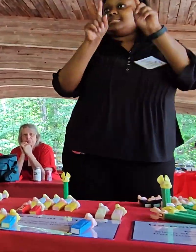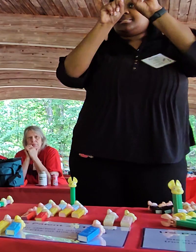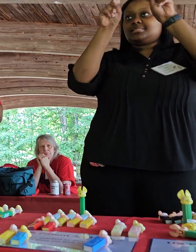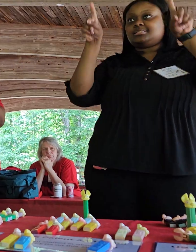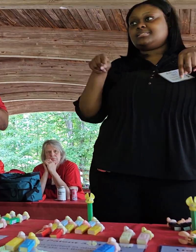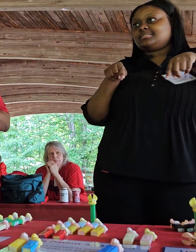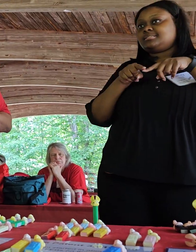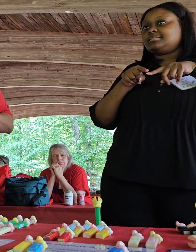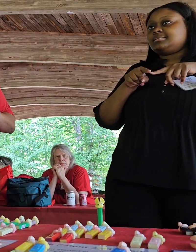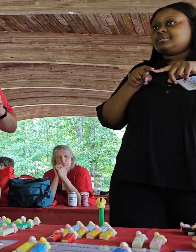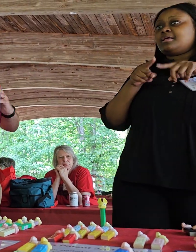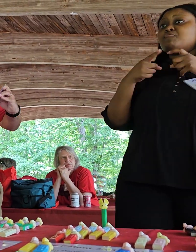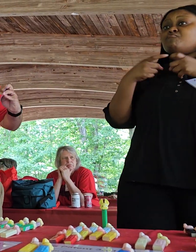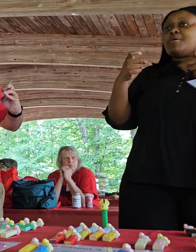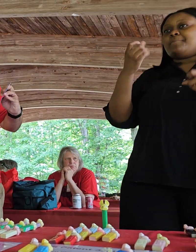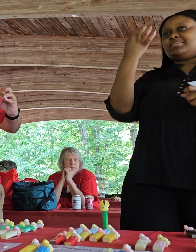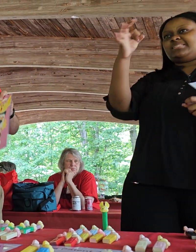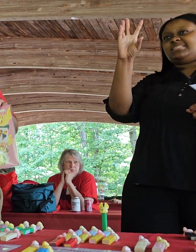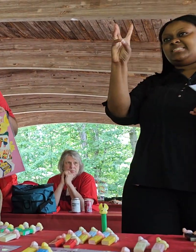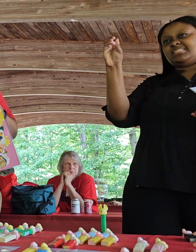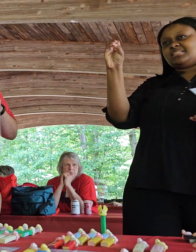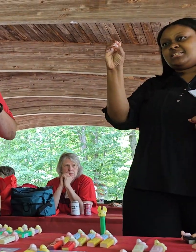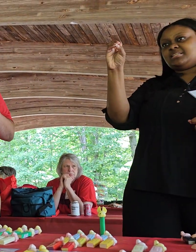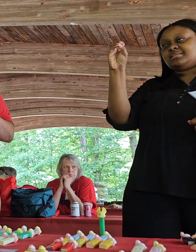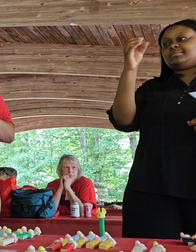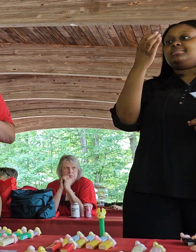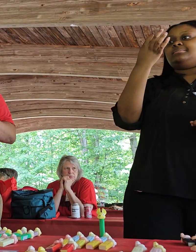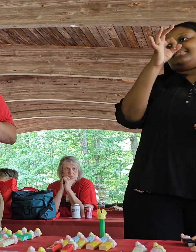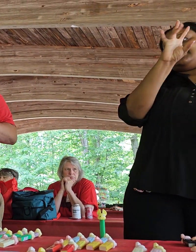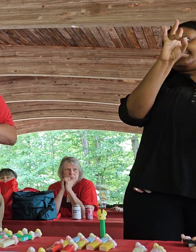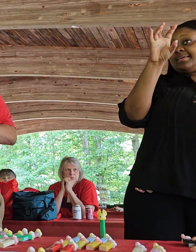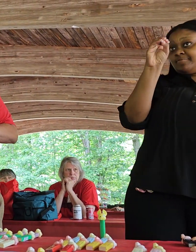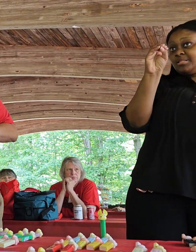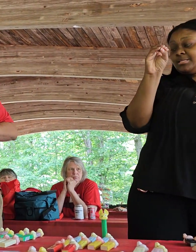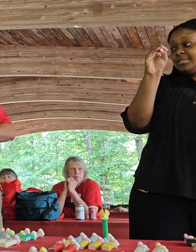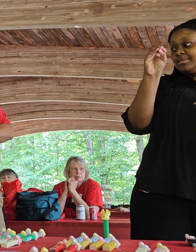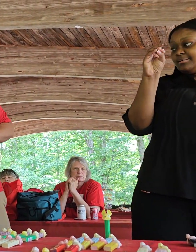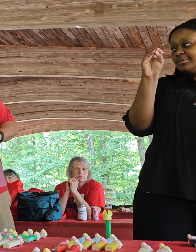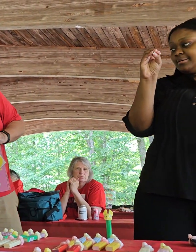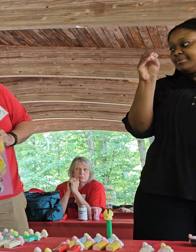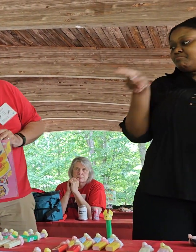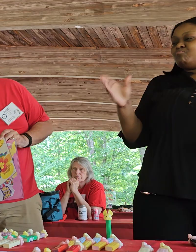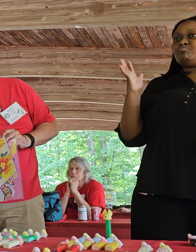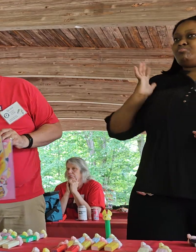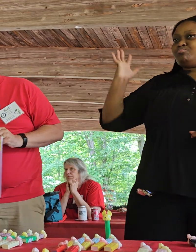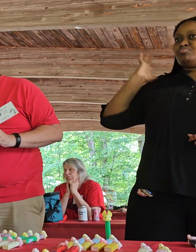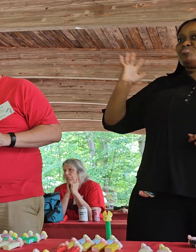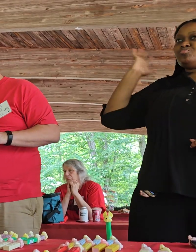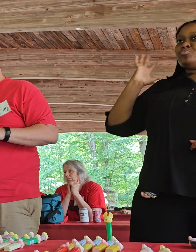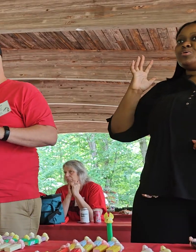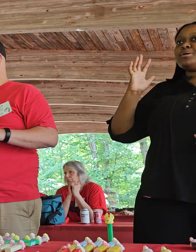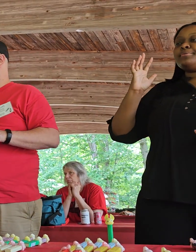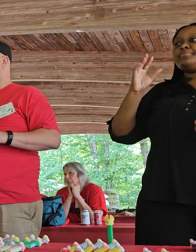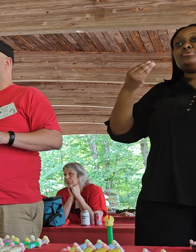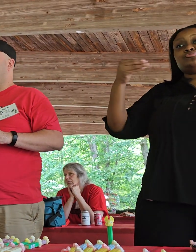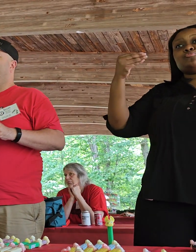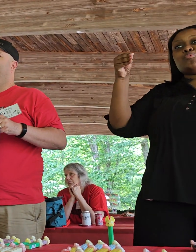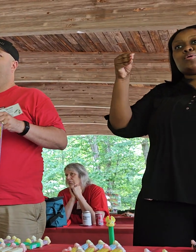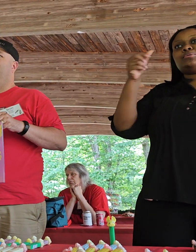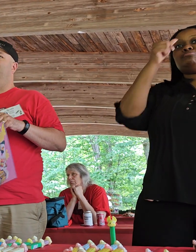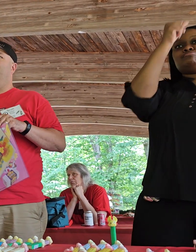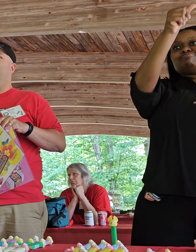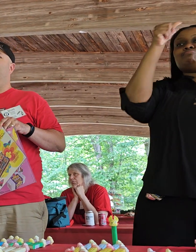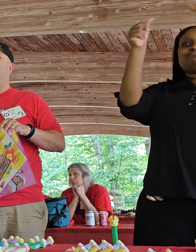60s and the early 70s. This is what they would use to try to sell them to the stores. So you can pass those around and take out. This is, again, it's